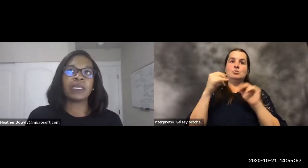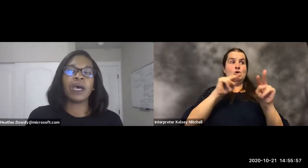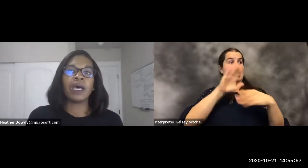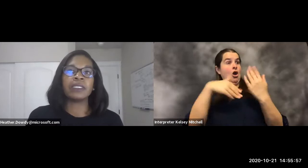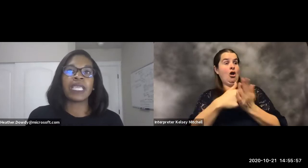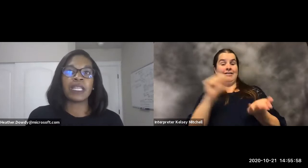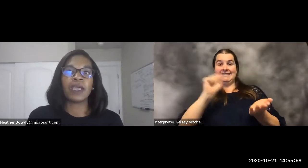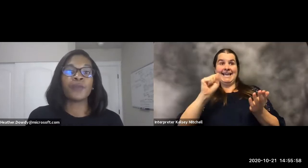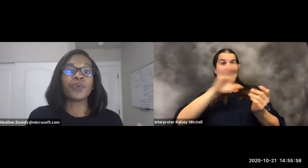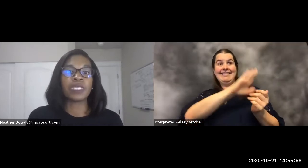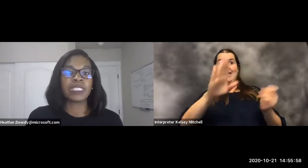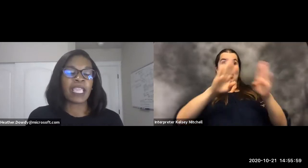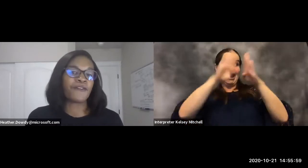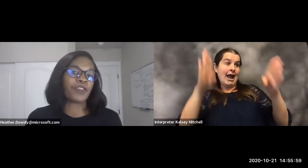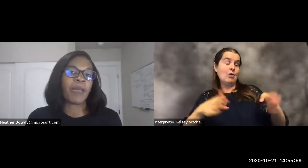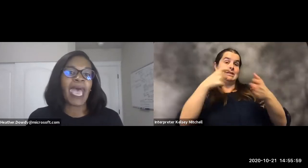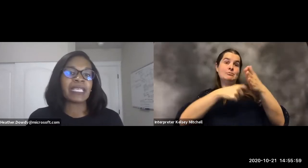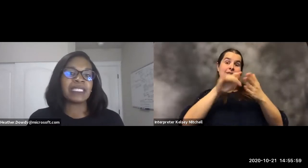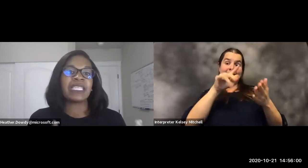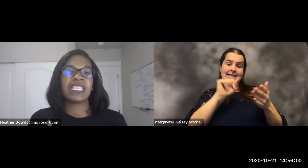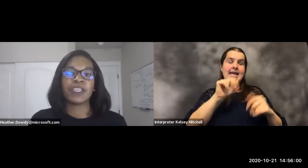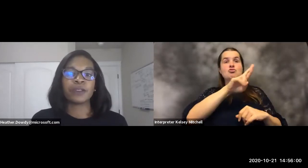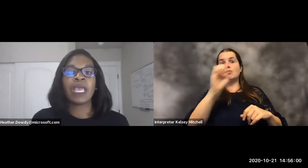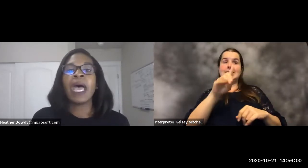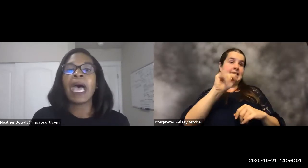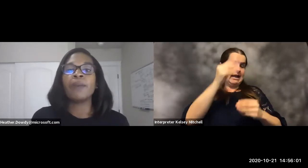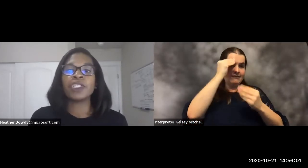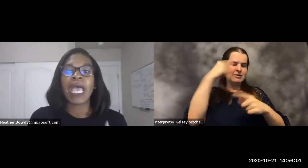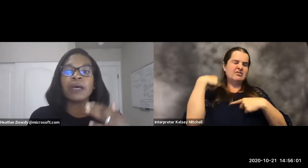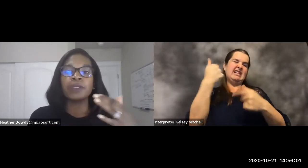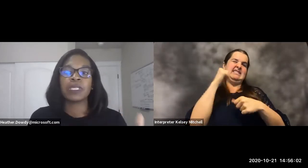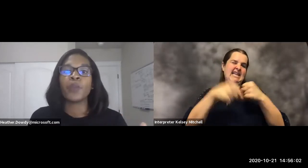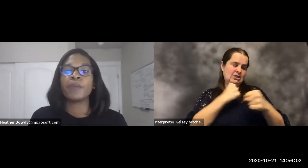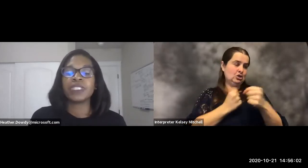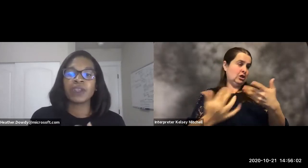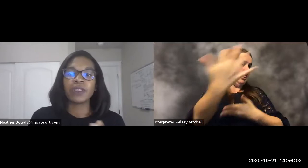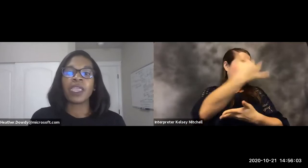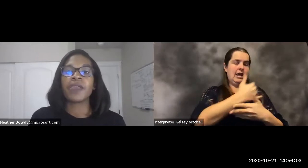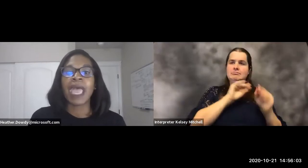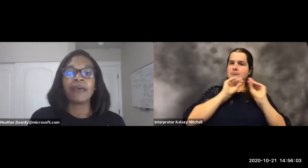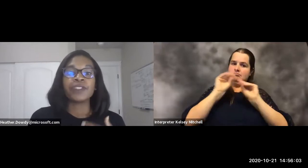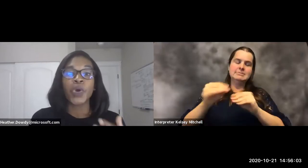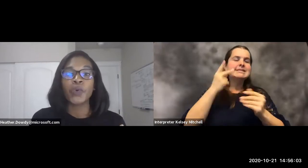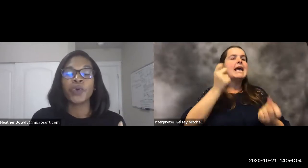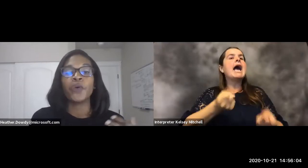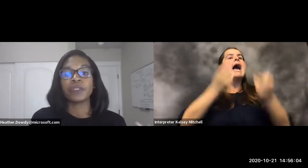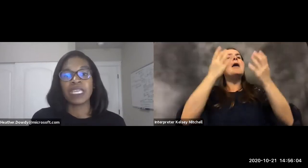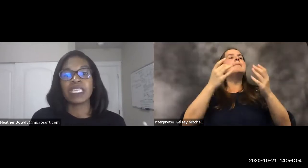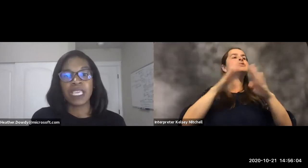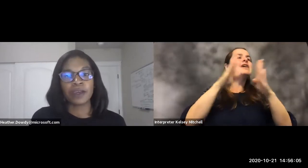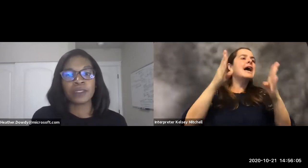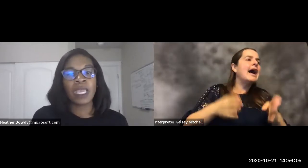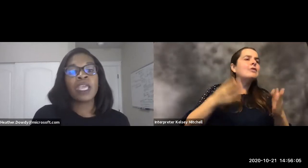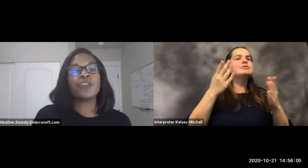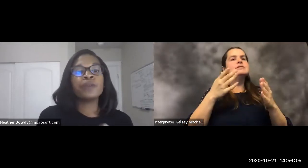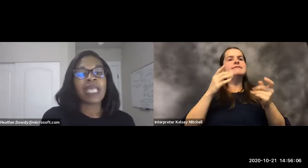housing pricing data in real estate for the past 10 years, how much houses in one particular area have sold